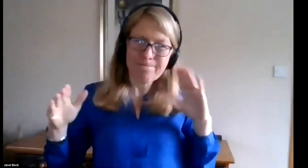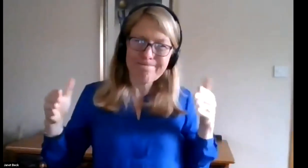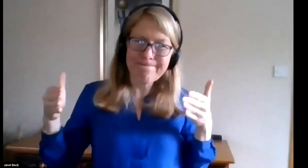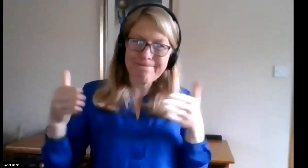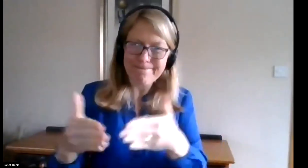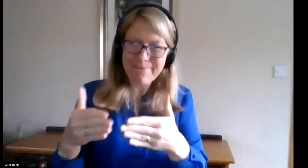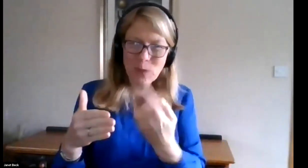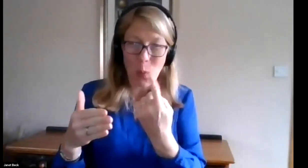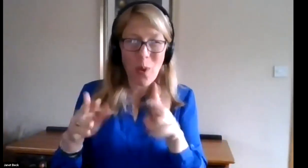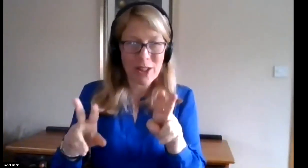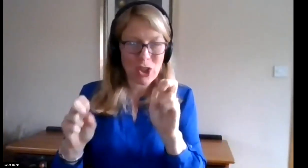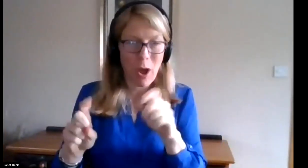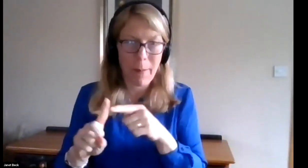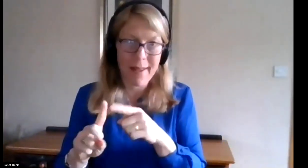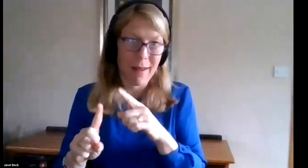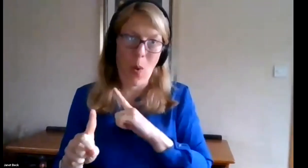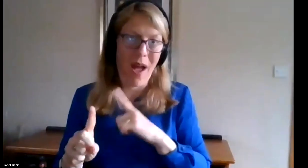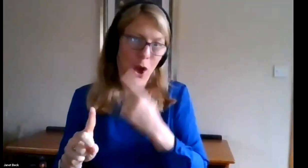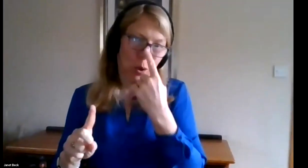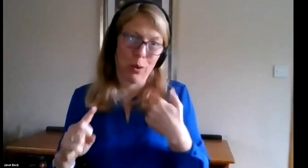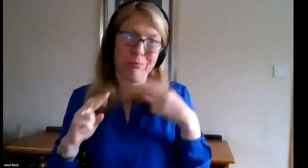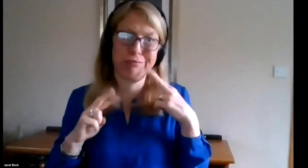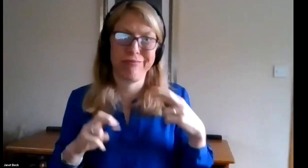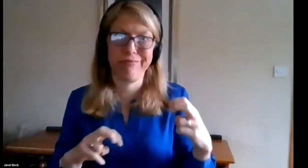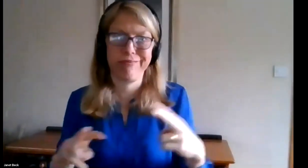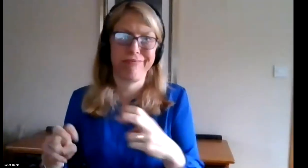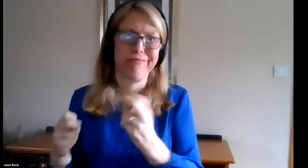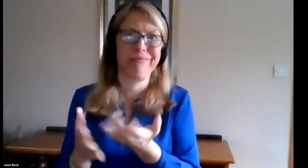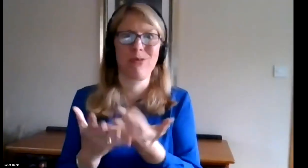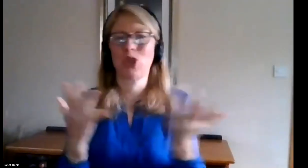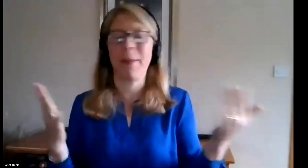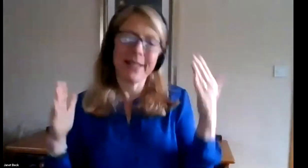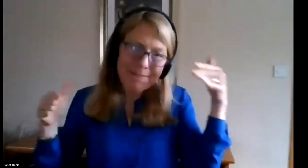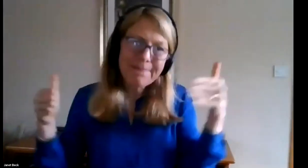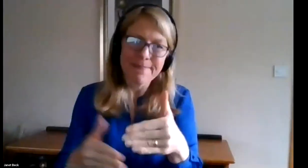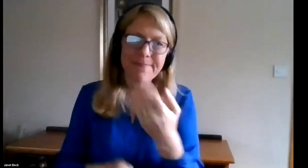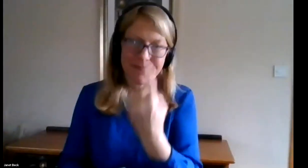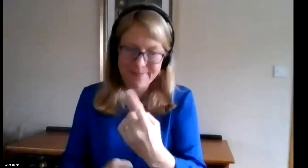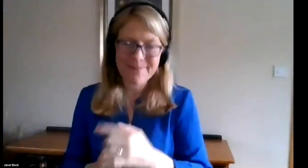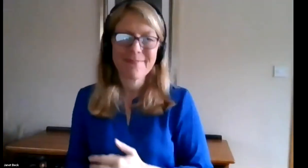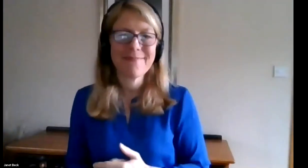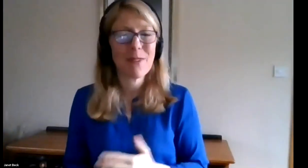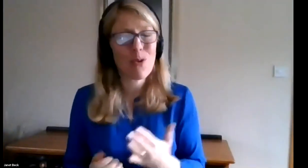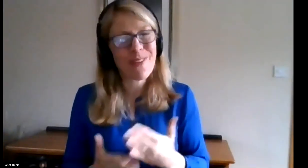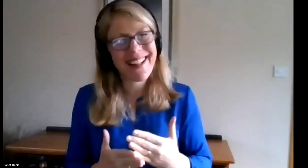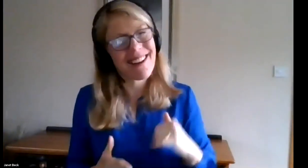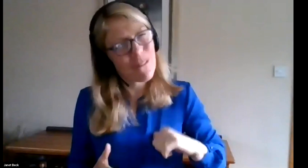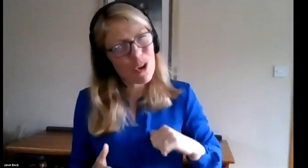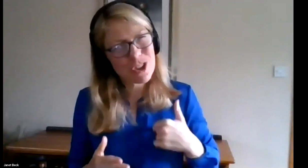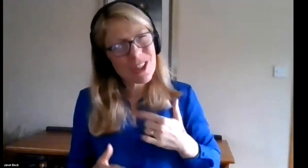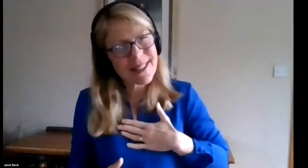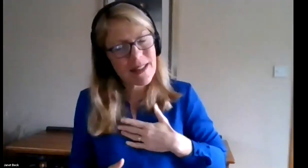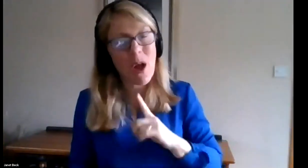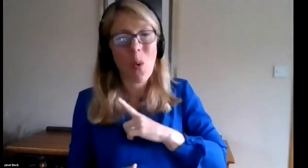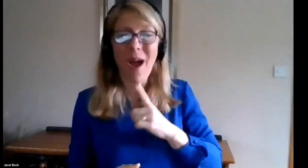area of study. So for me, I was fortunate in that I had my interviews organised just before